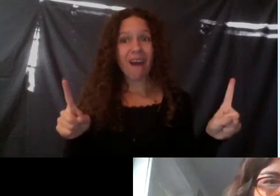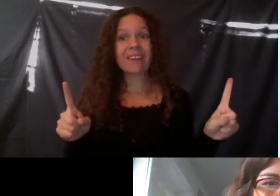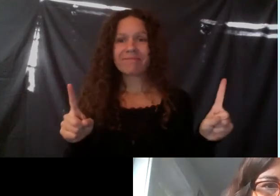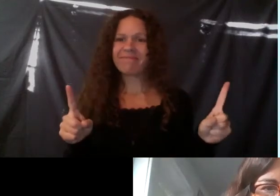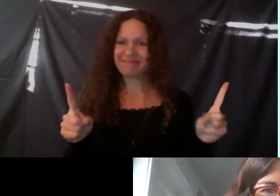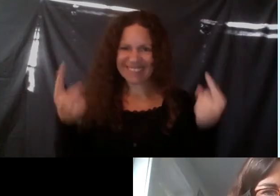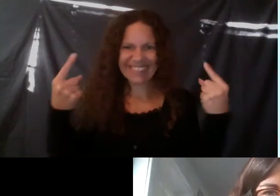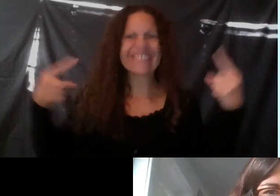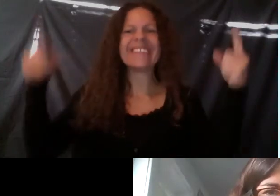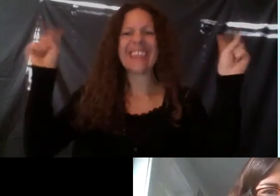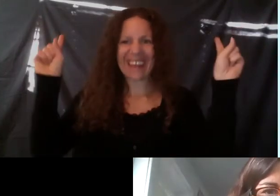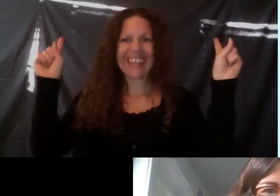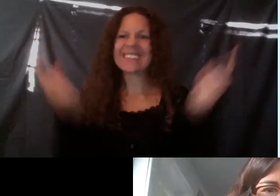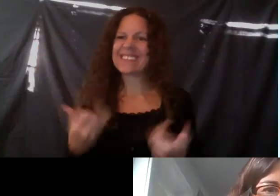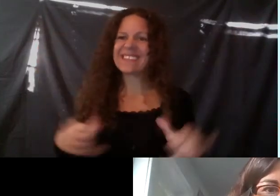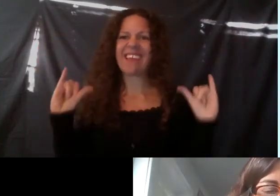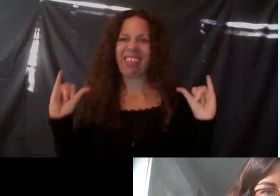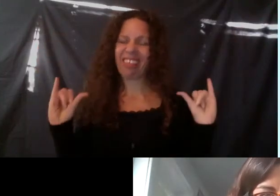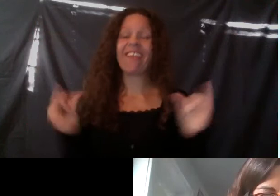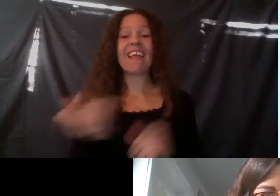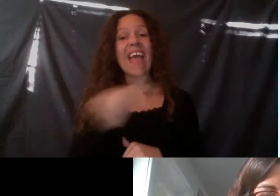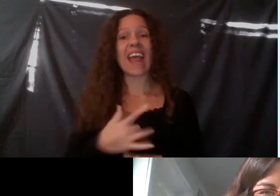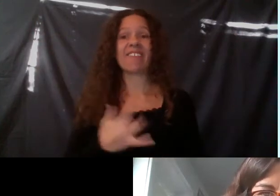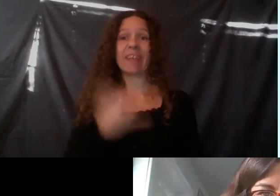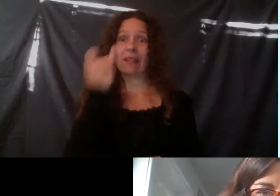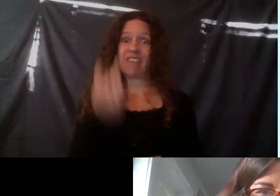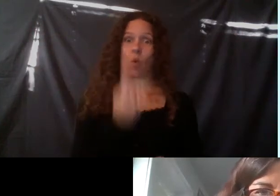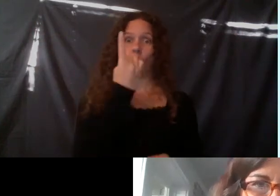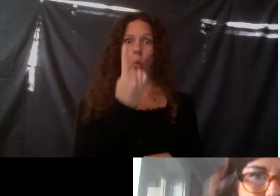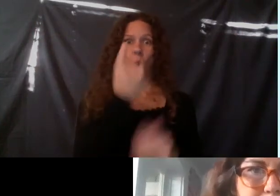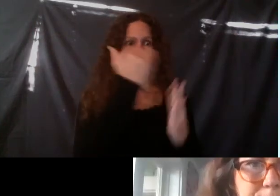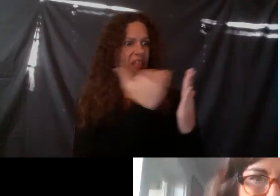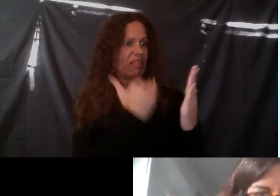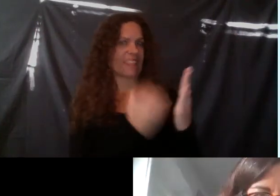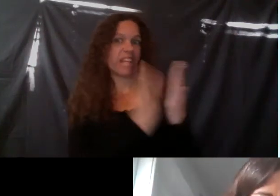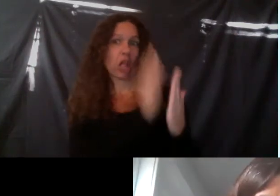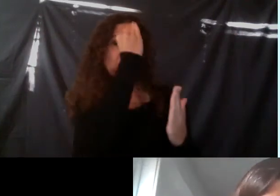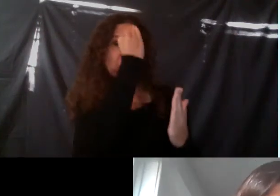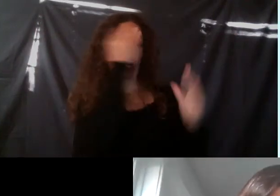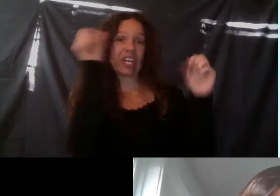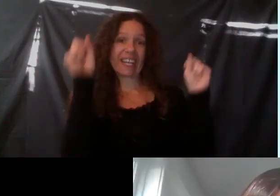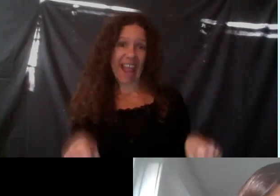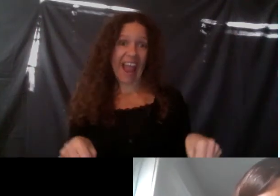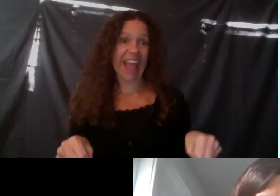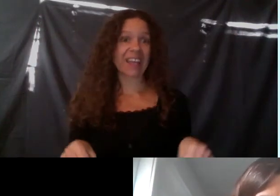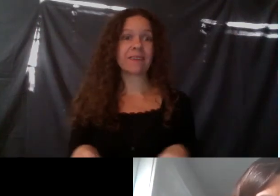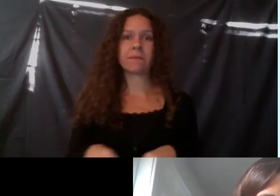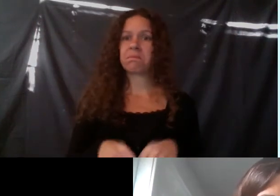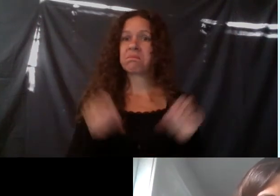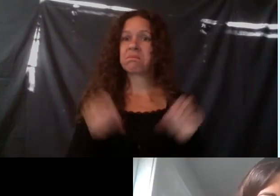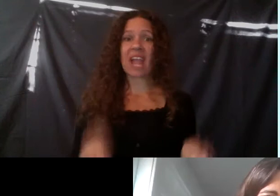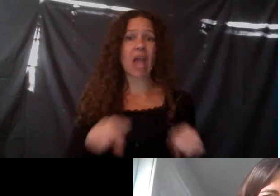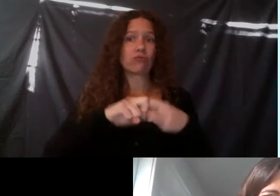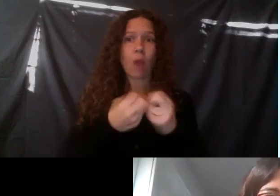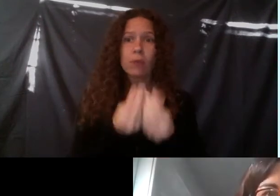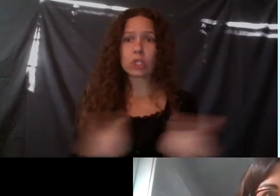it. And I think if there's one takeaway lesson is that we can do hard things. We can problem